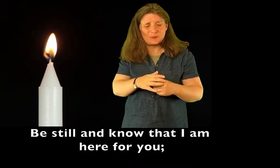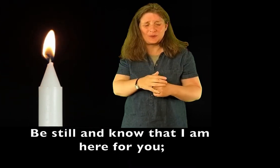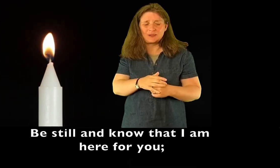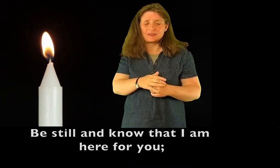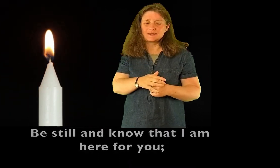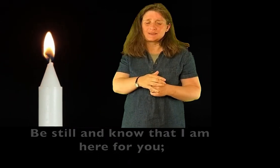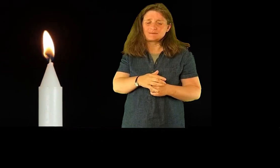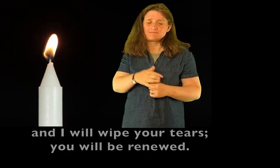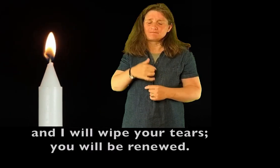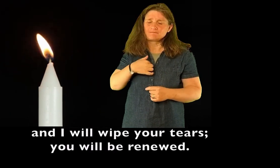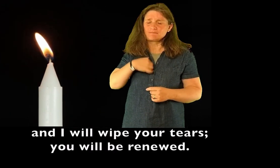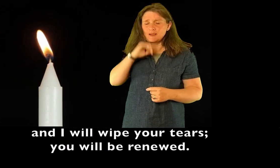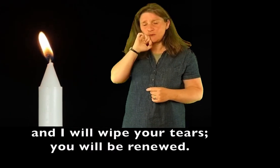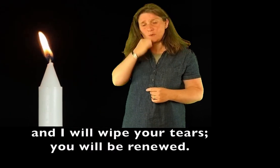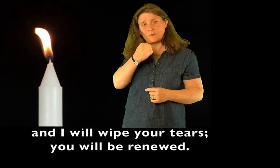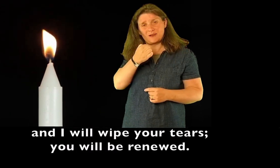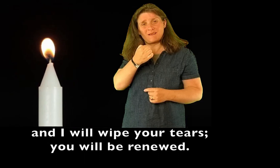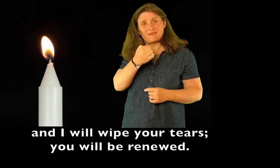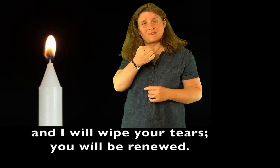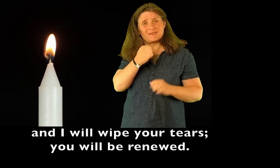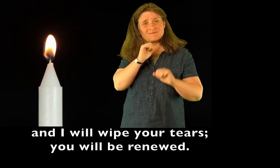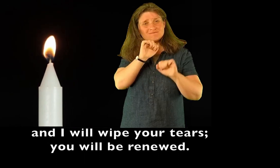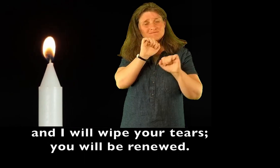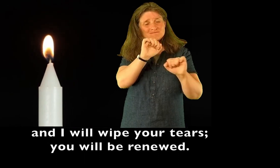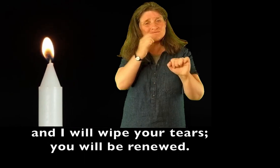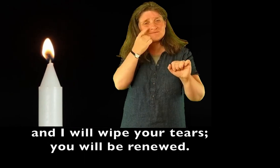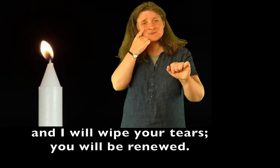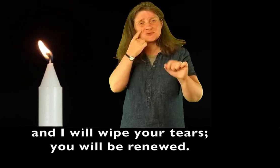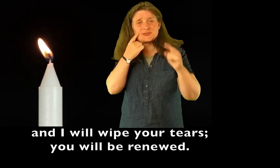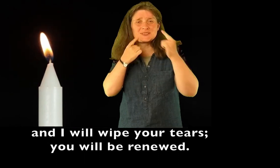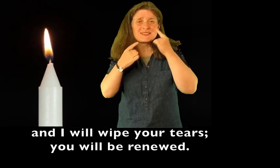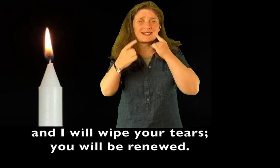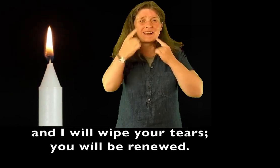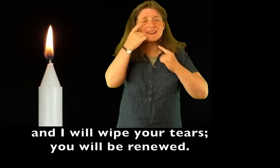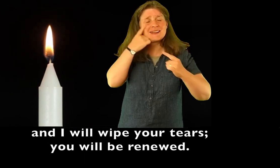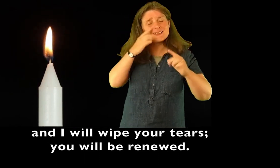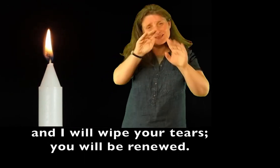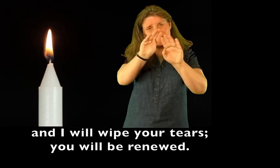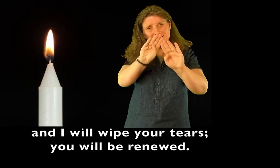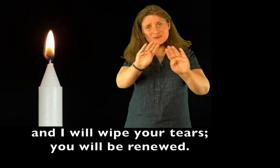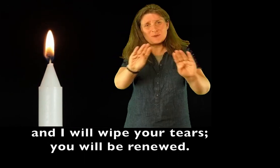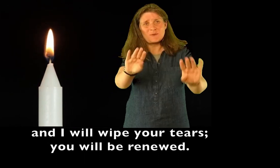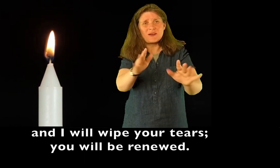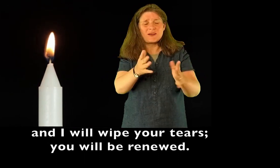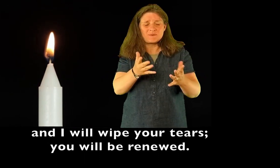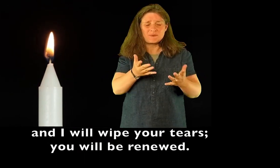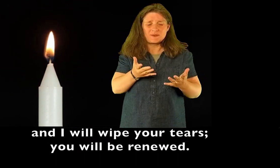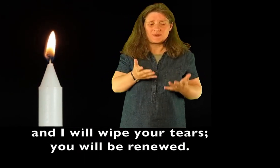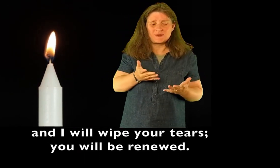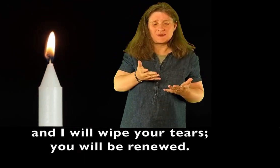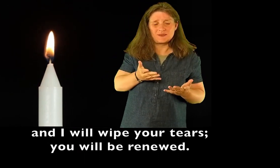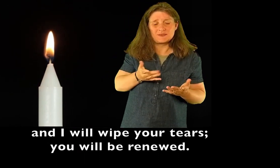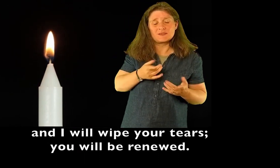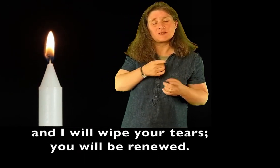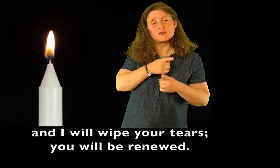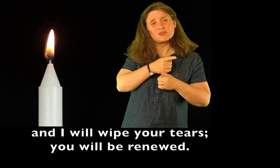And I will wipe your tears, you will